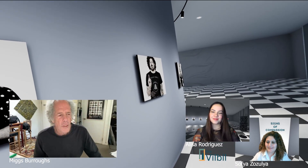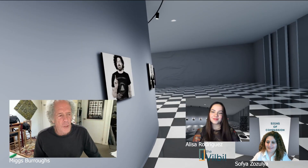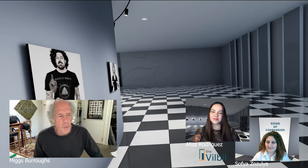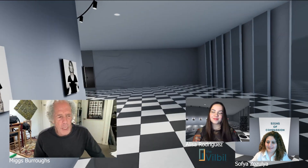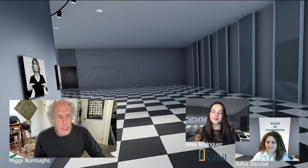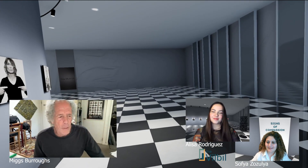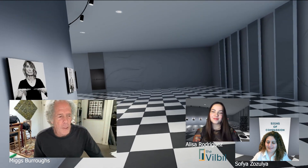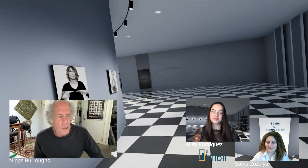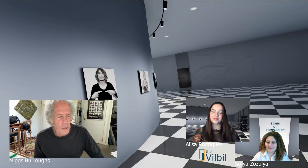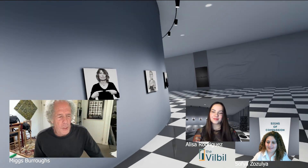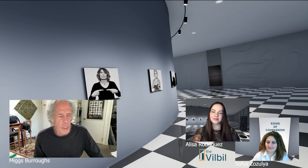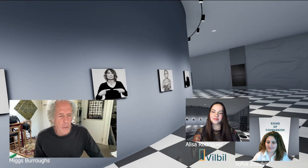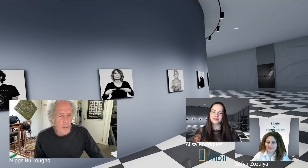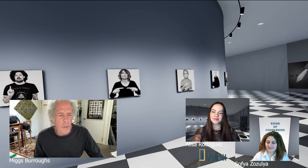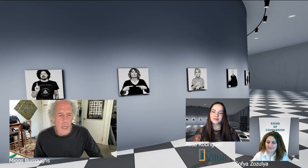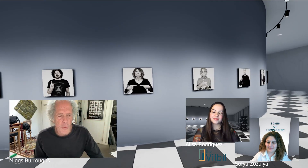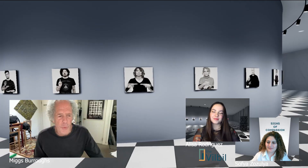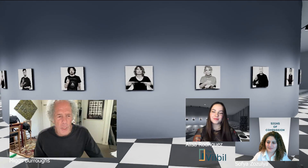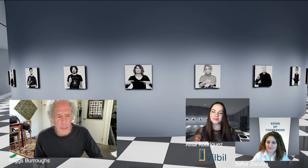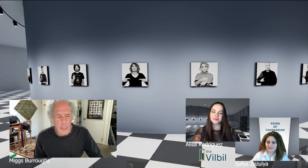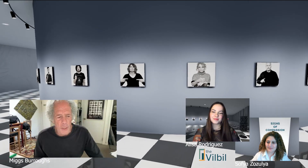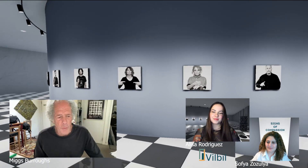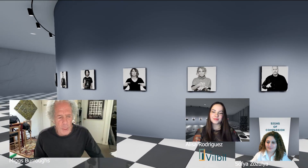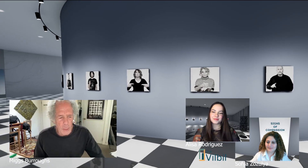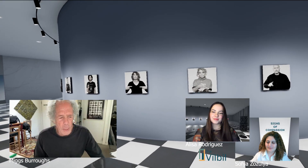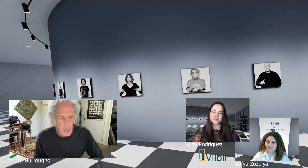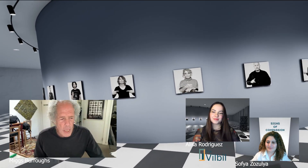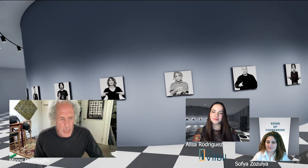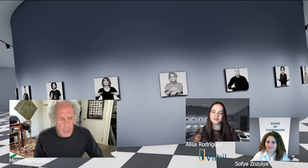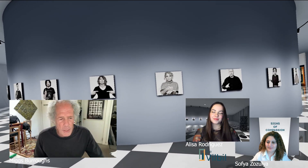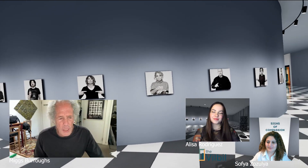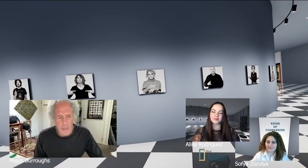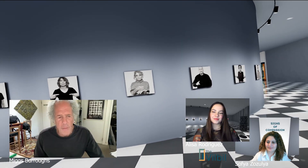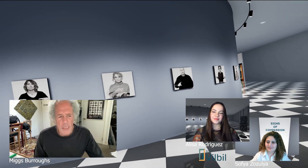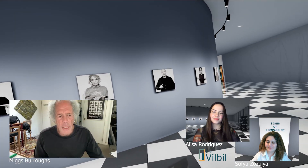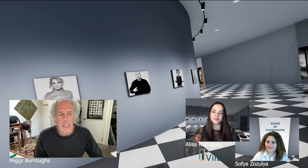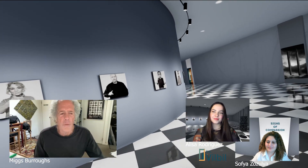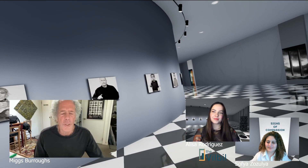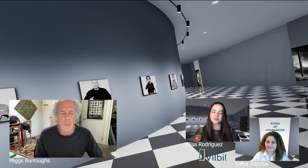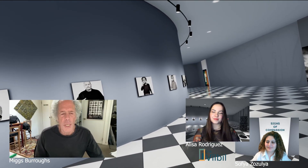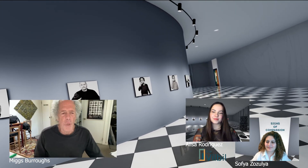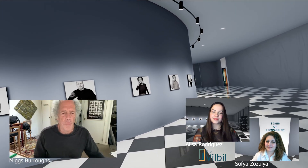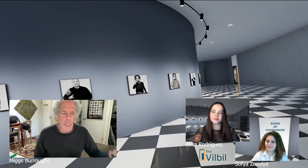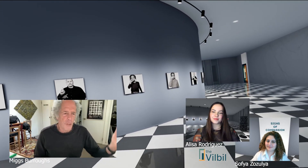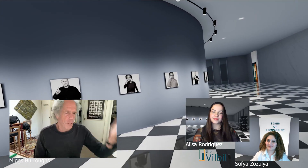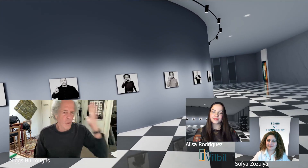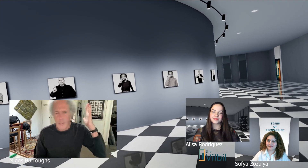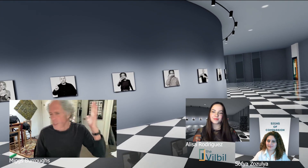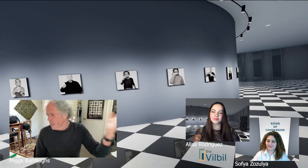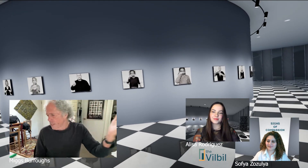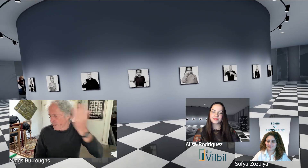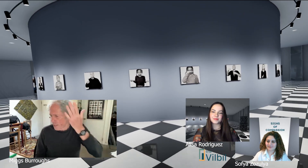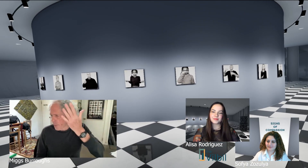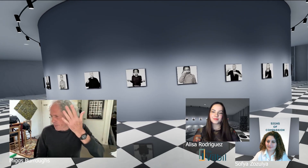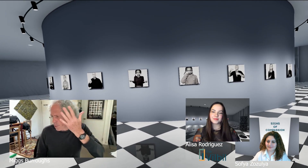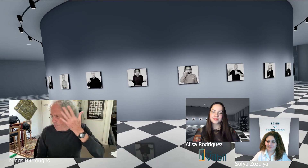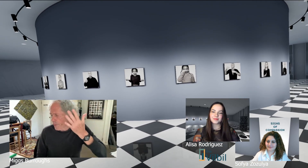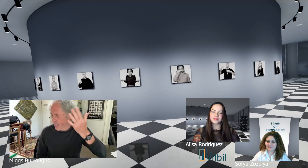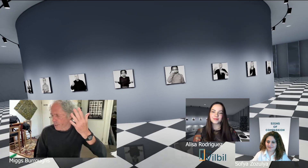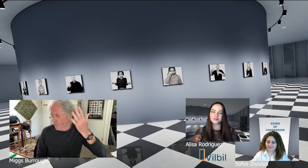this radiologist in a local hospital contacted me, and he said, I have an idea. I want you to take my picture, my profile